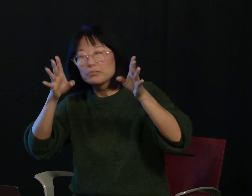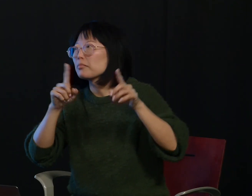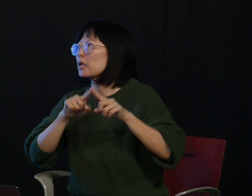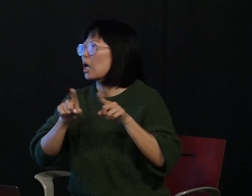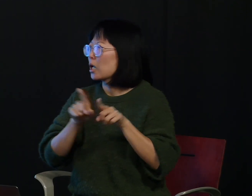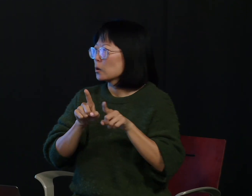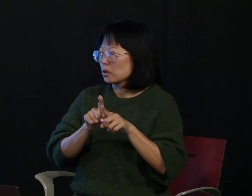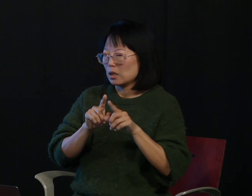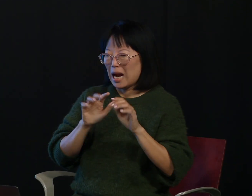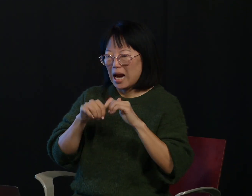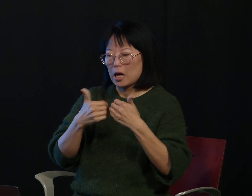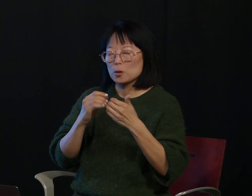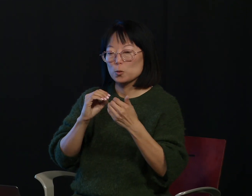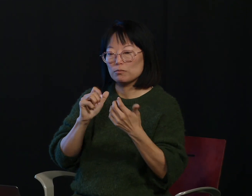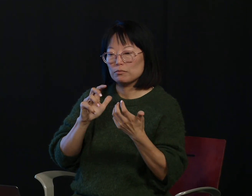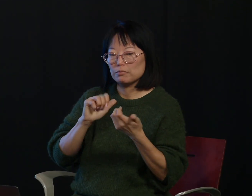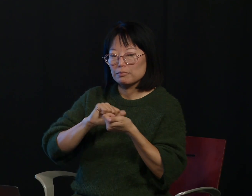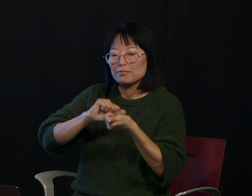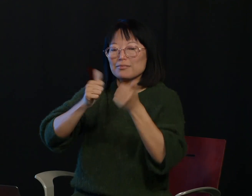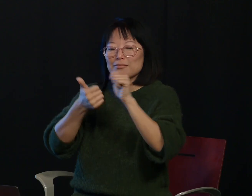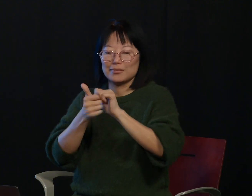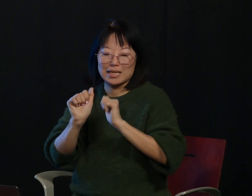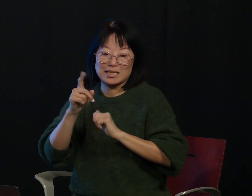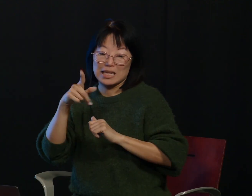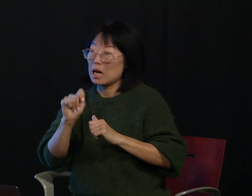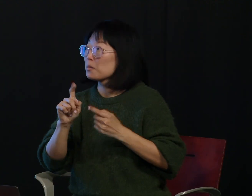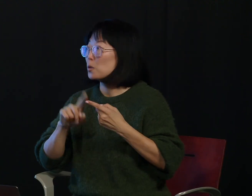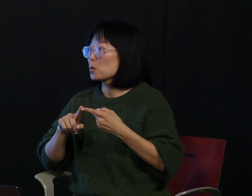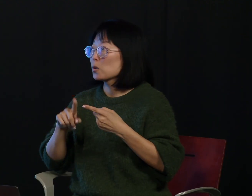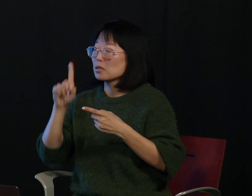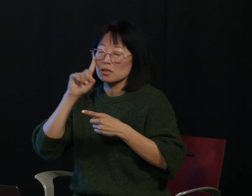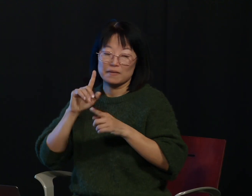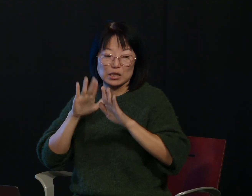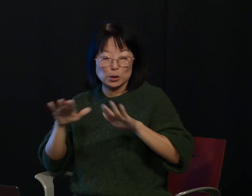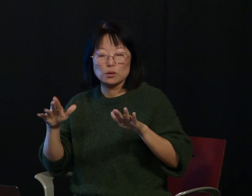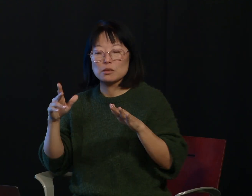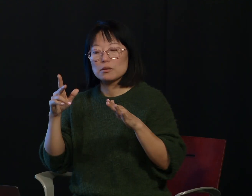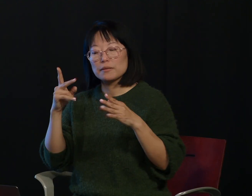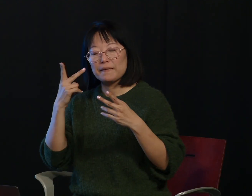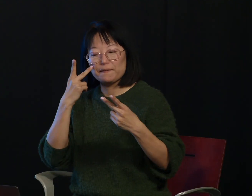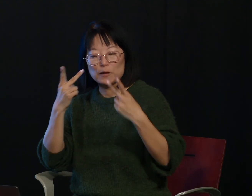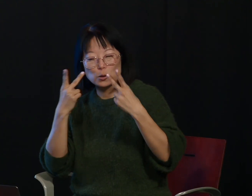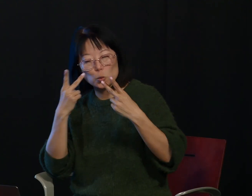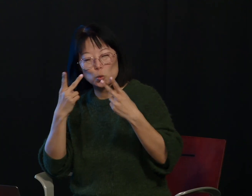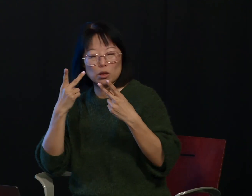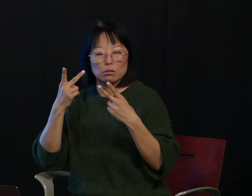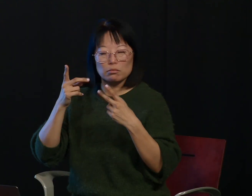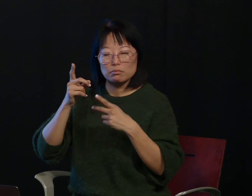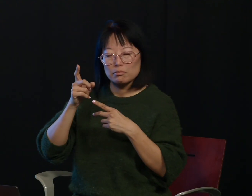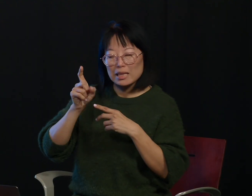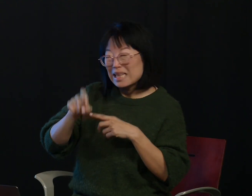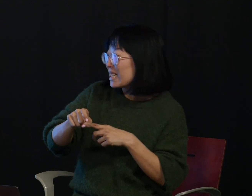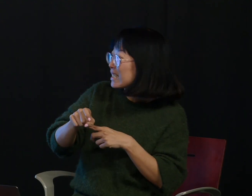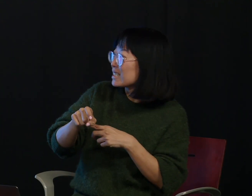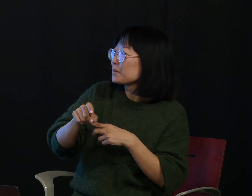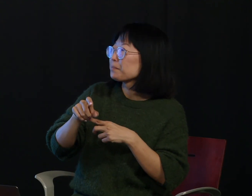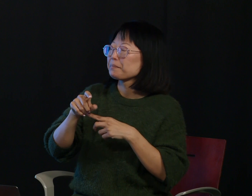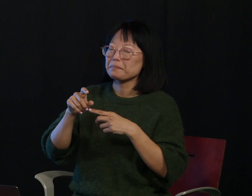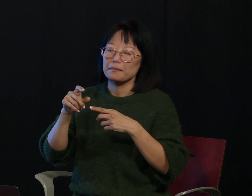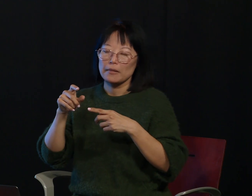the children make up, but learning how to adapt to deaf children in the home, making things visual, making their